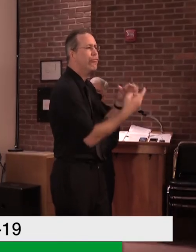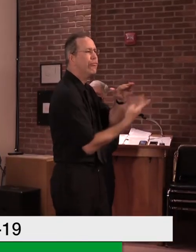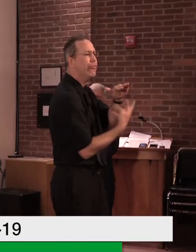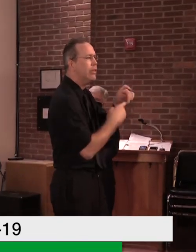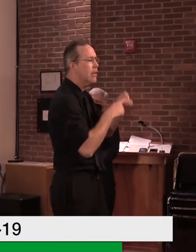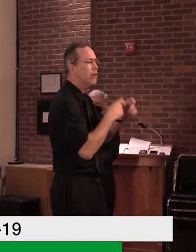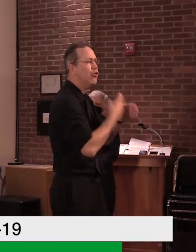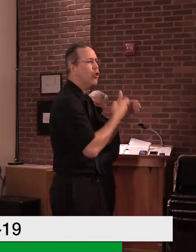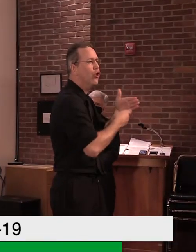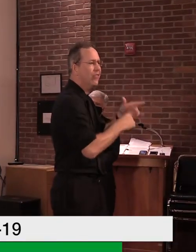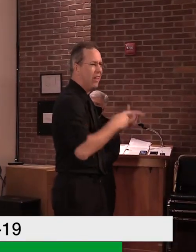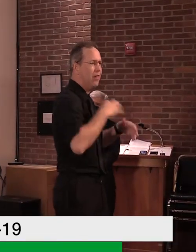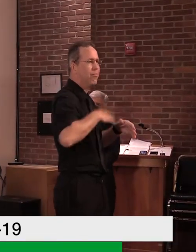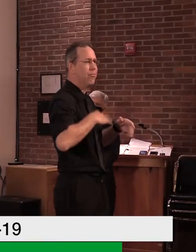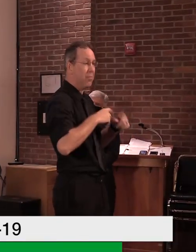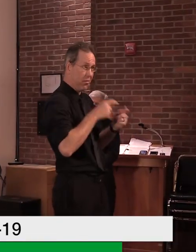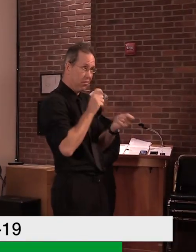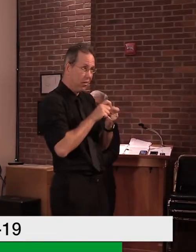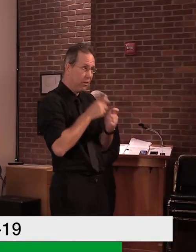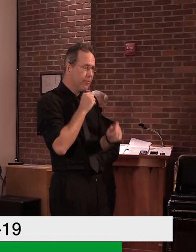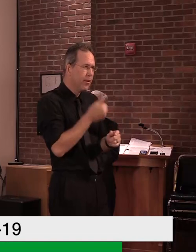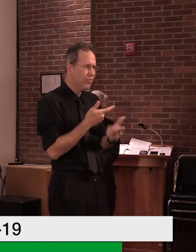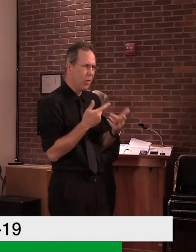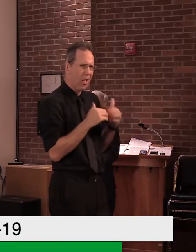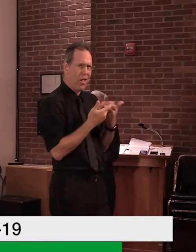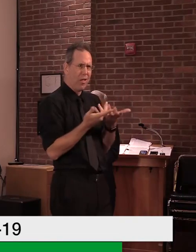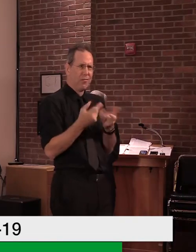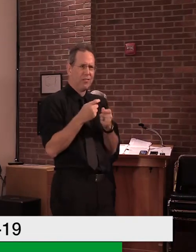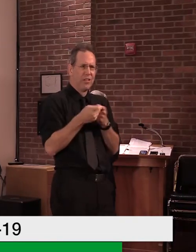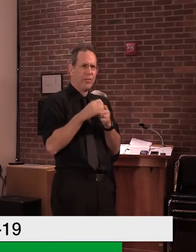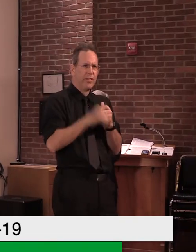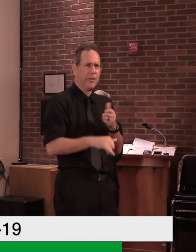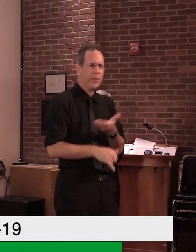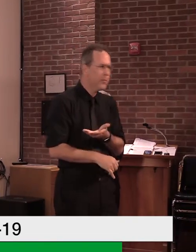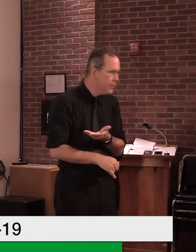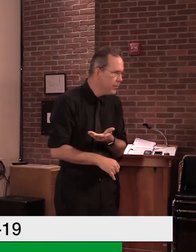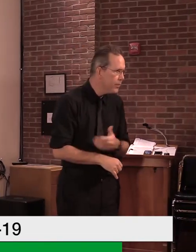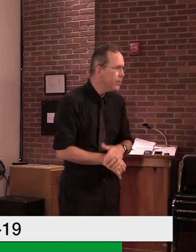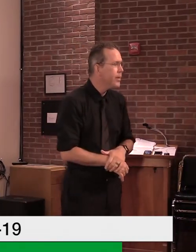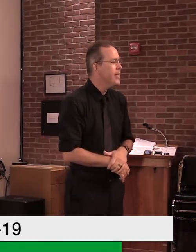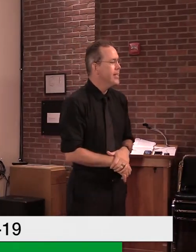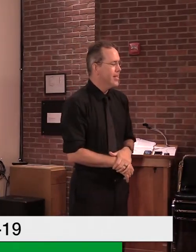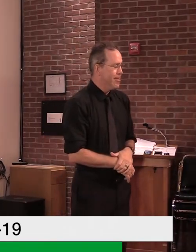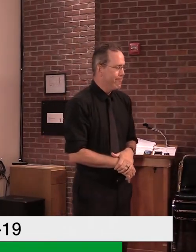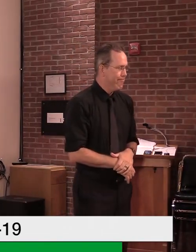I think you've got a couple questions linked together there. So